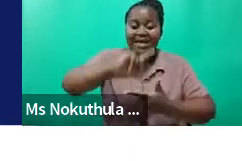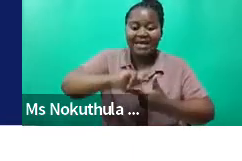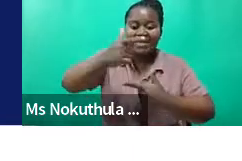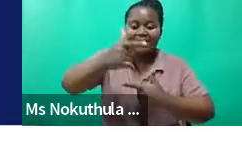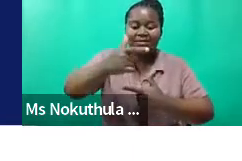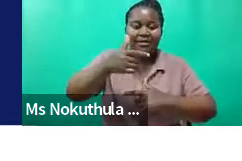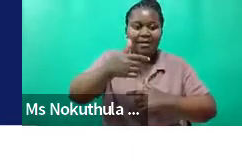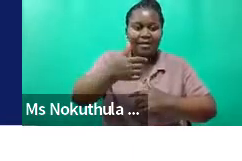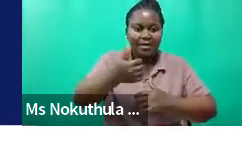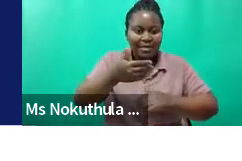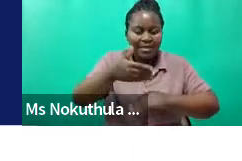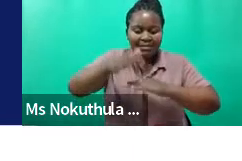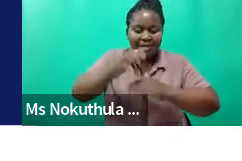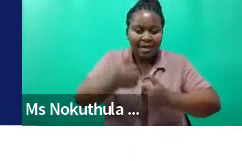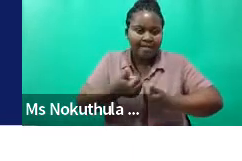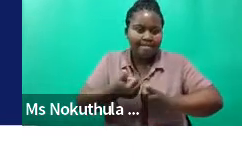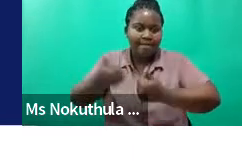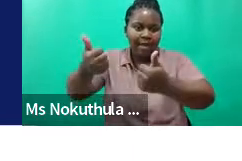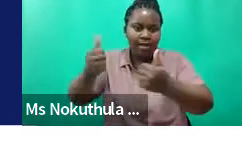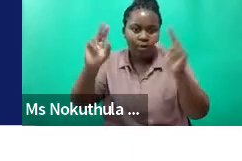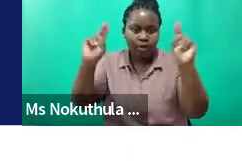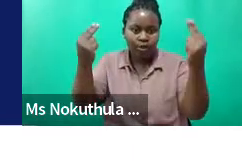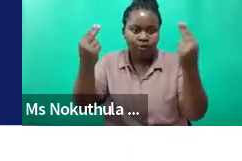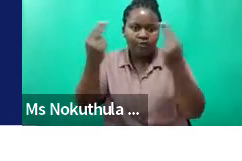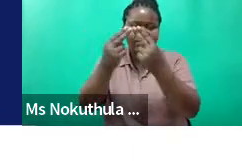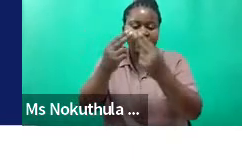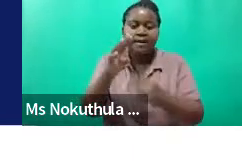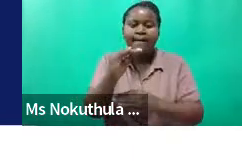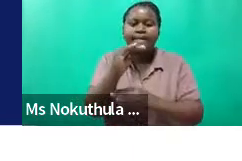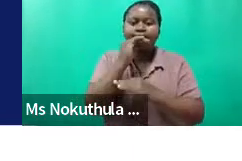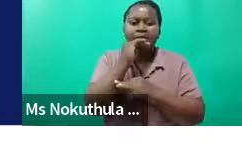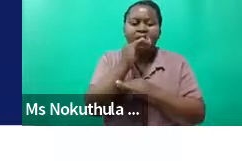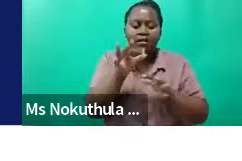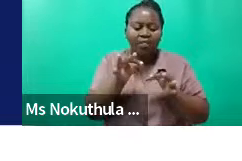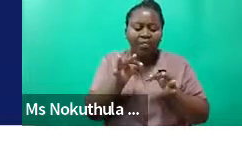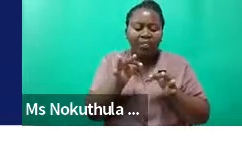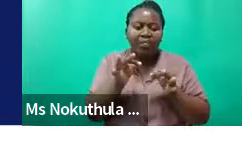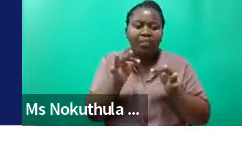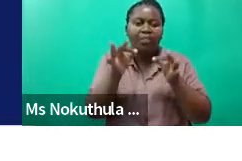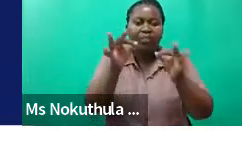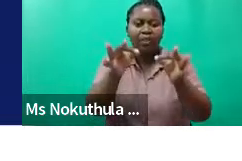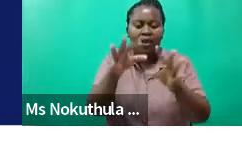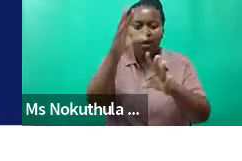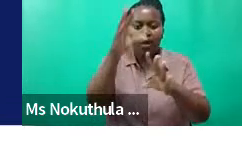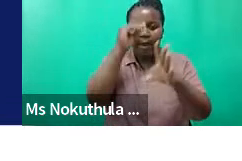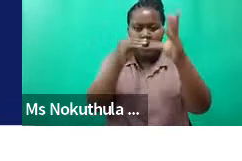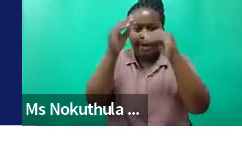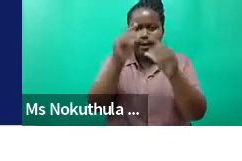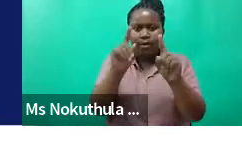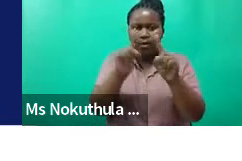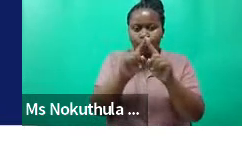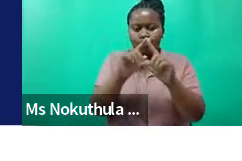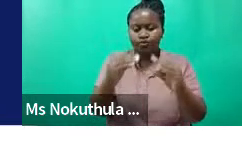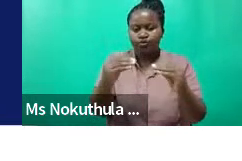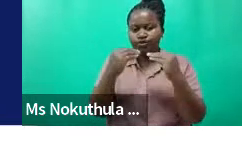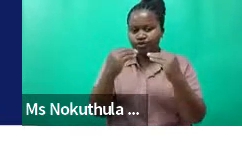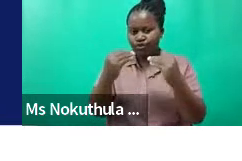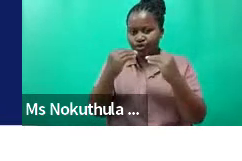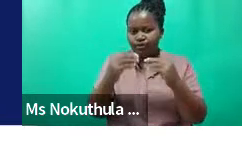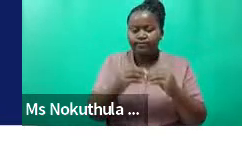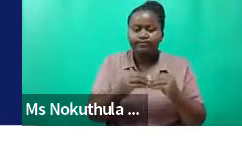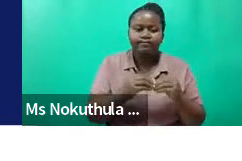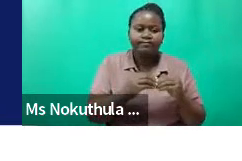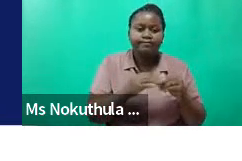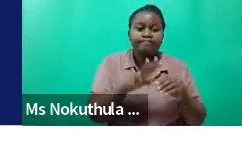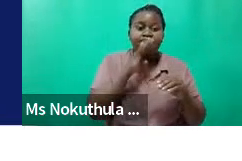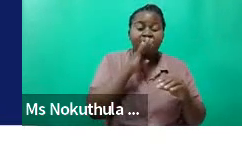the university, and this meant that there was a delay in her learning and teaching. And so that was a